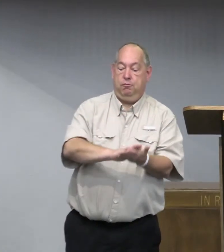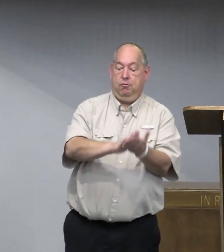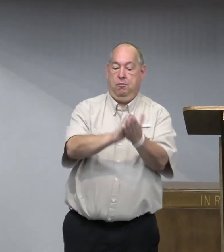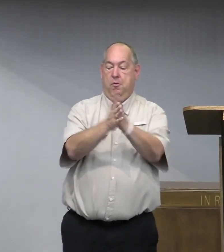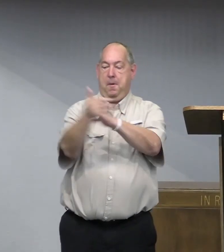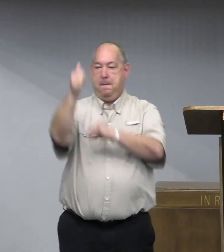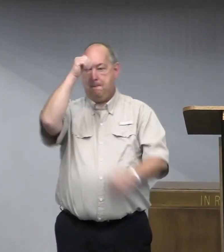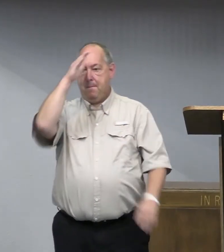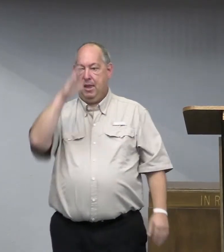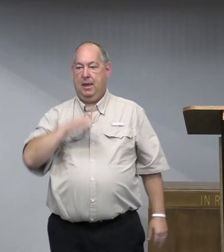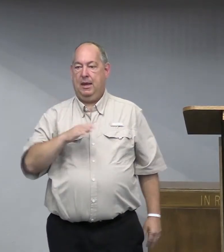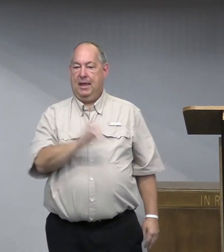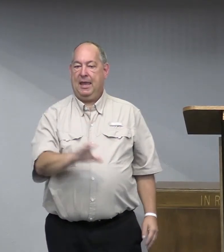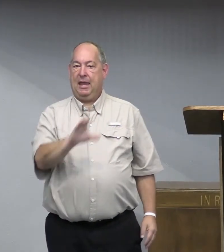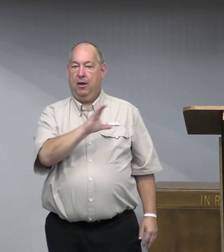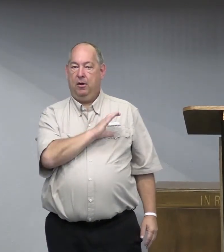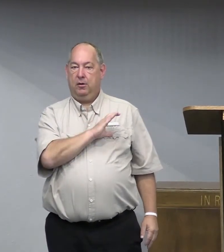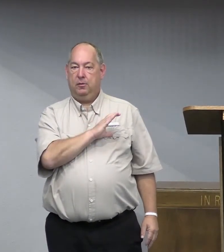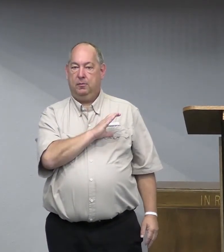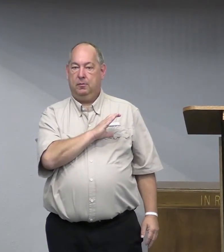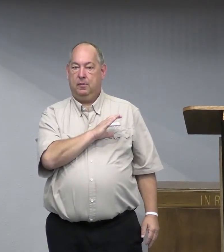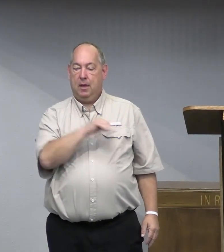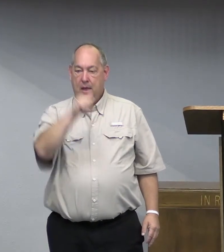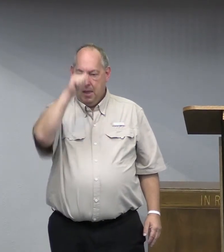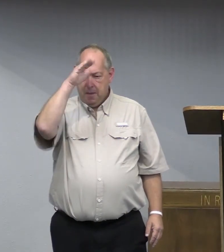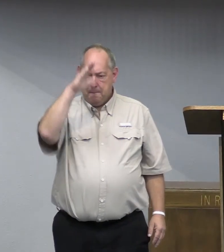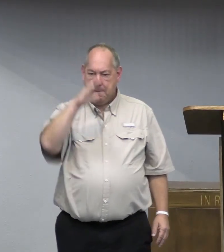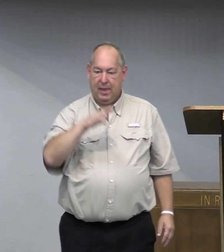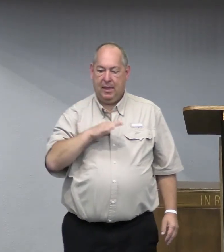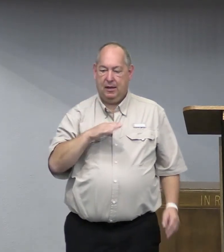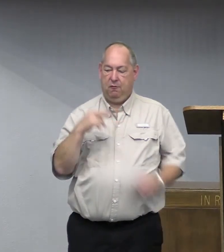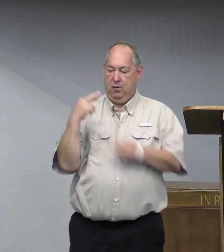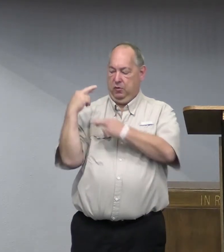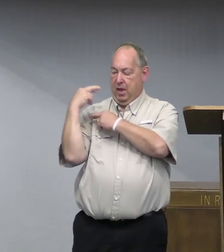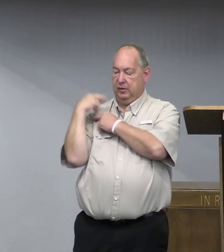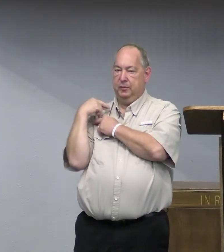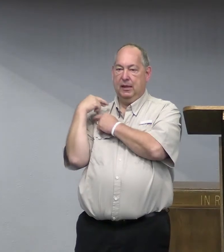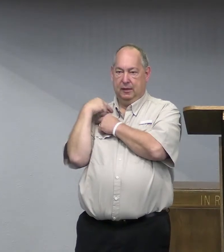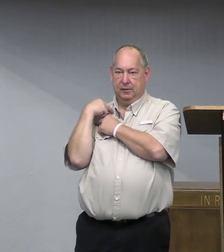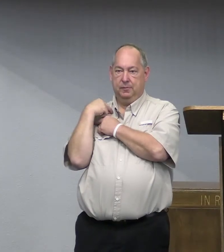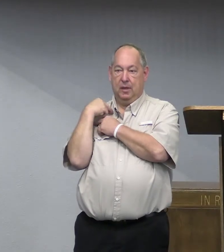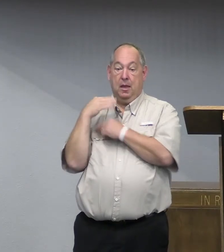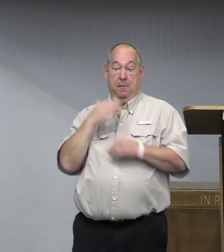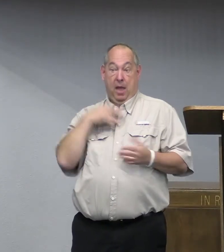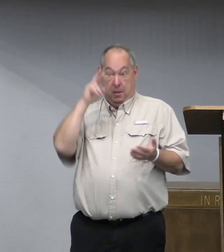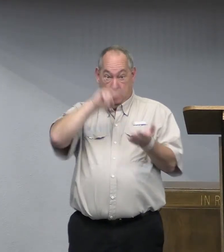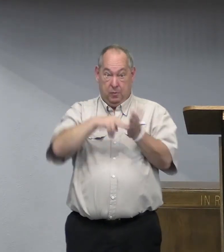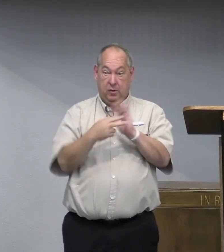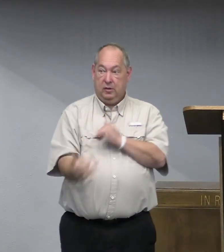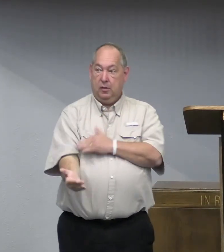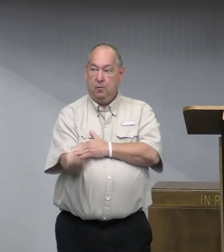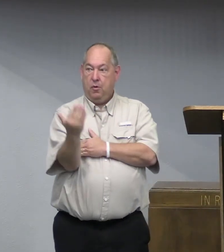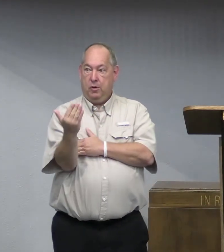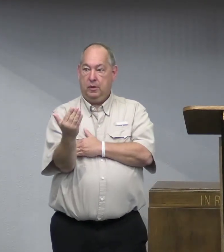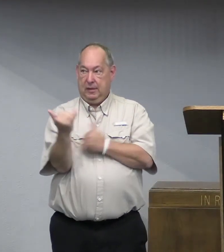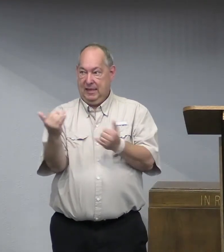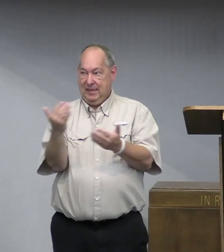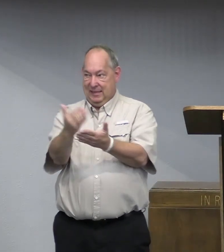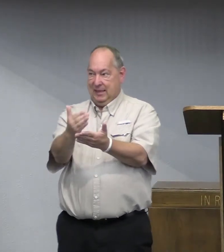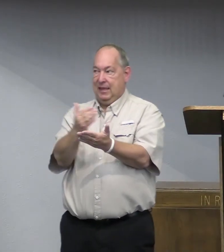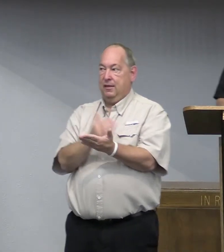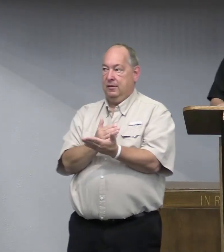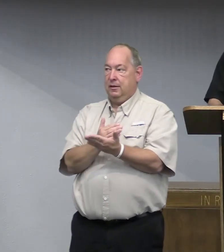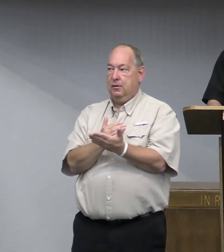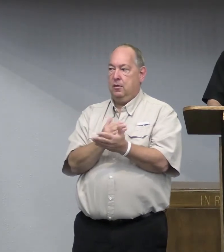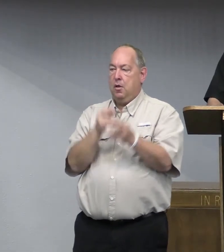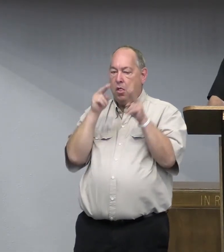character, a man of responsibility. So my purpose this morning in this lesson